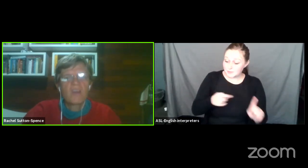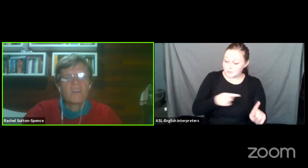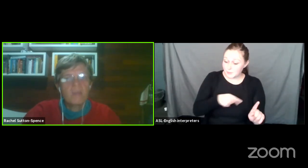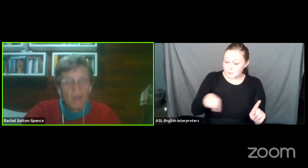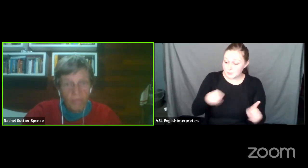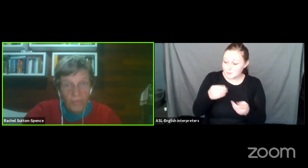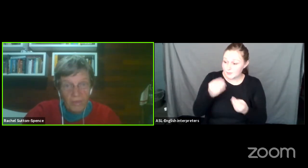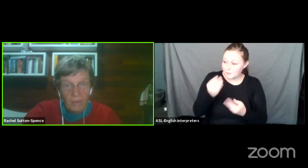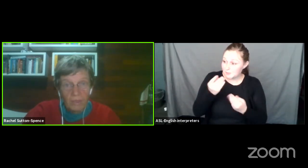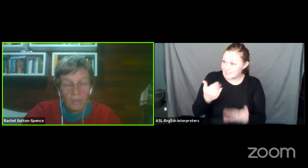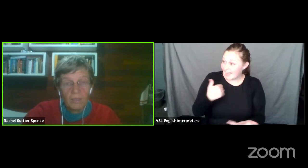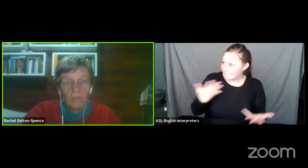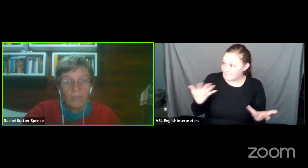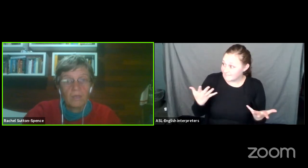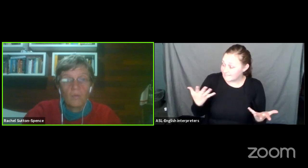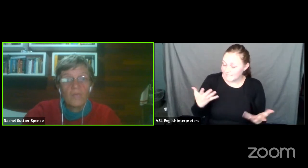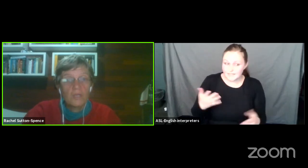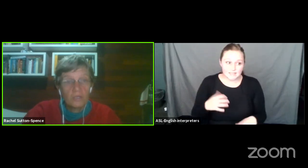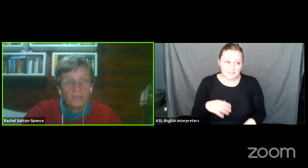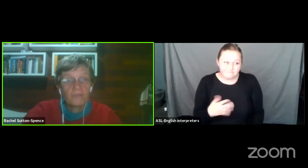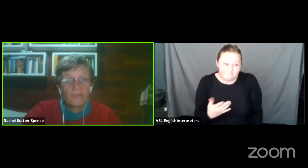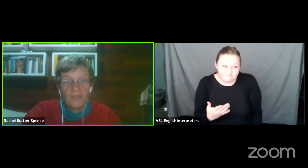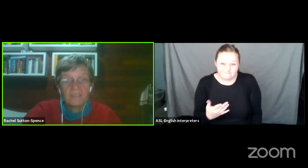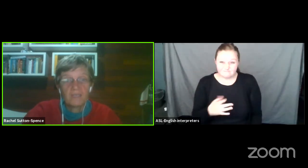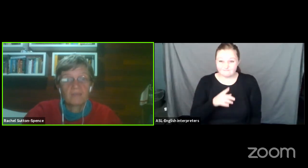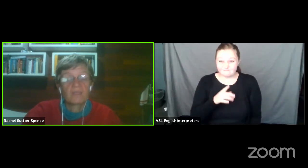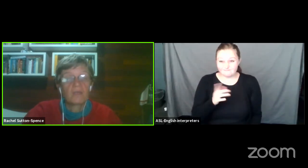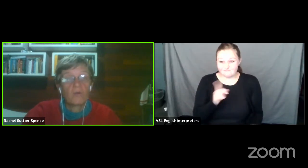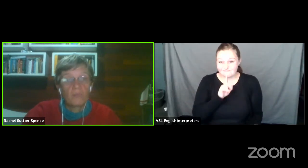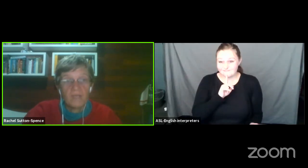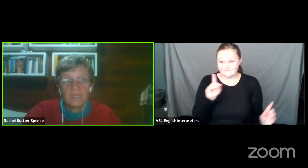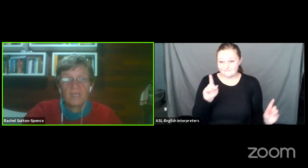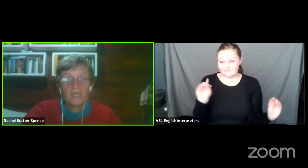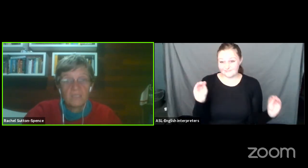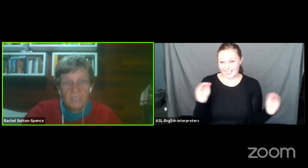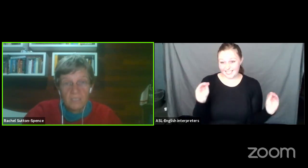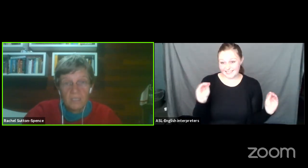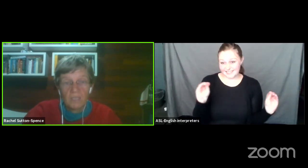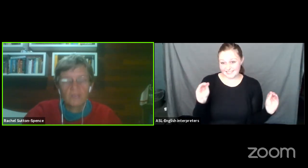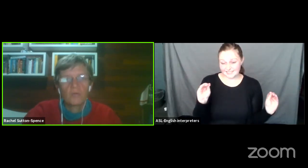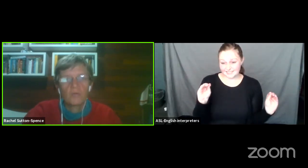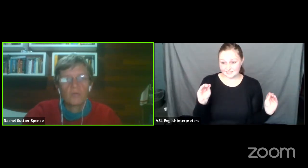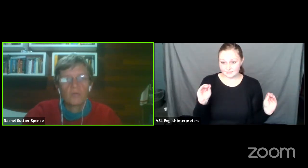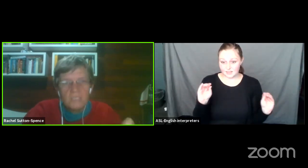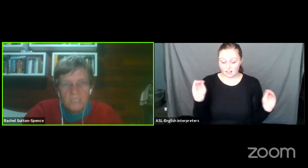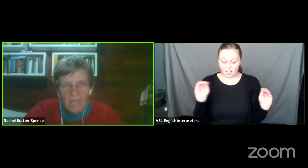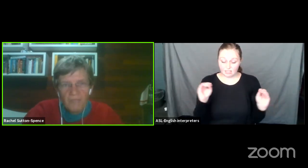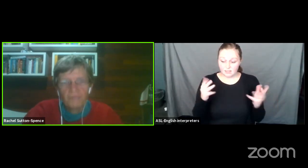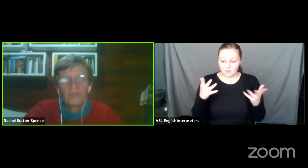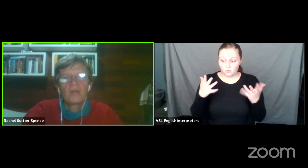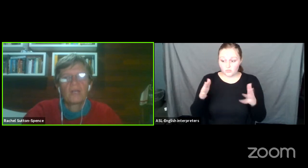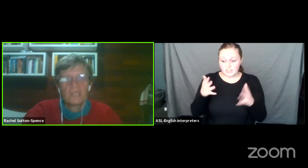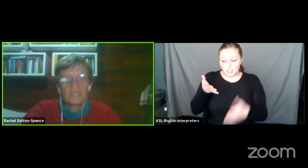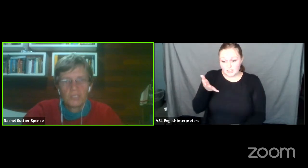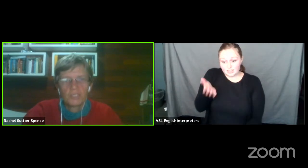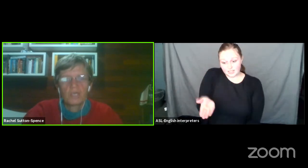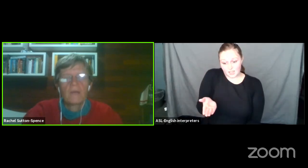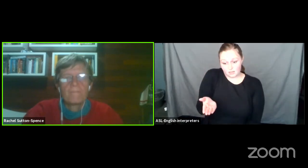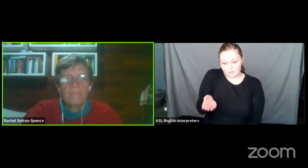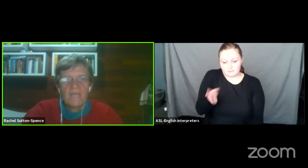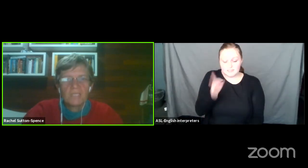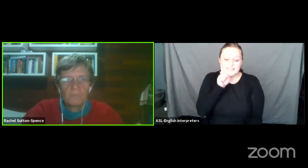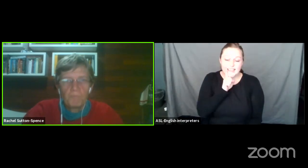was nothing. We couldn't find anything already existing that was deaf